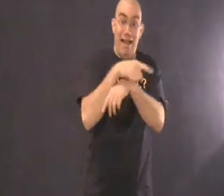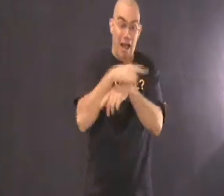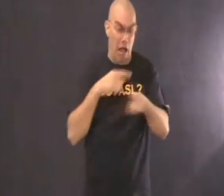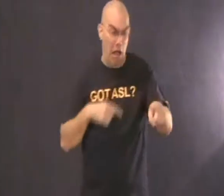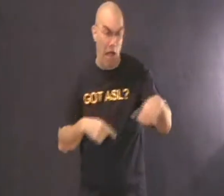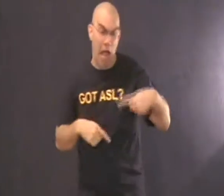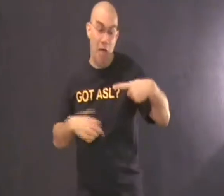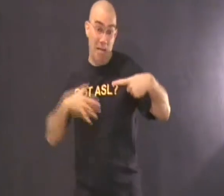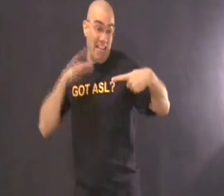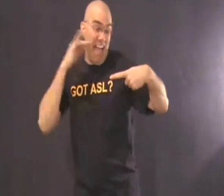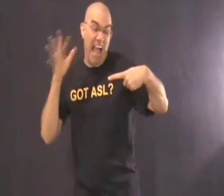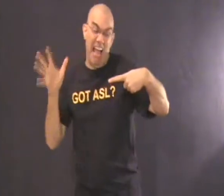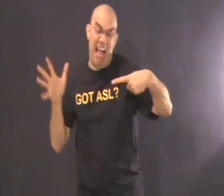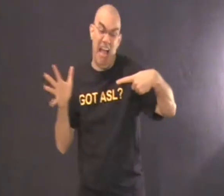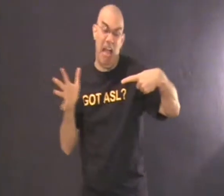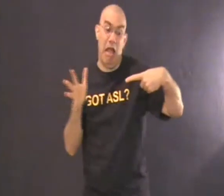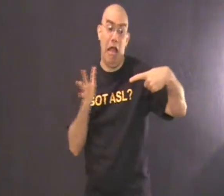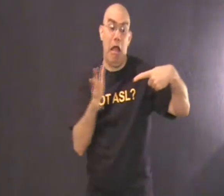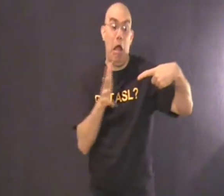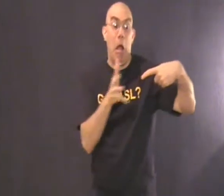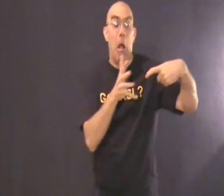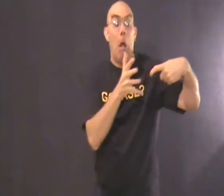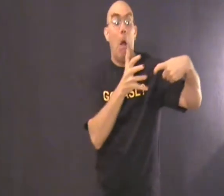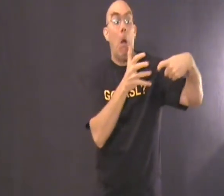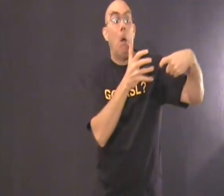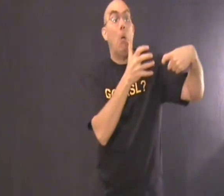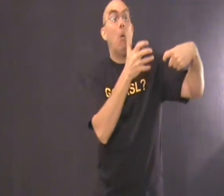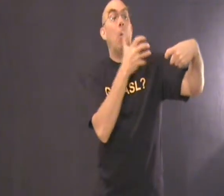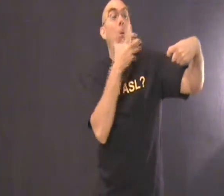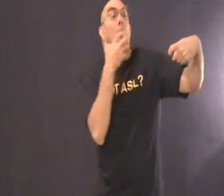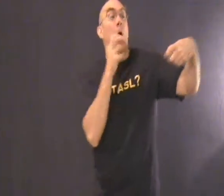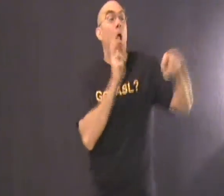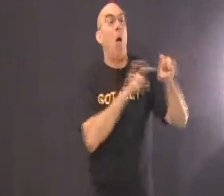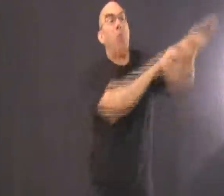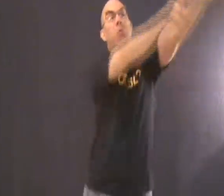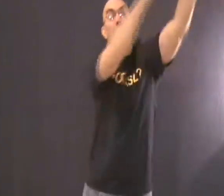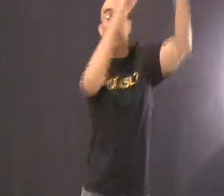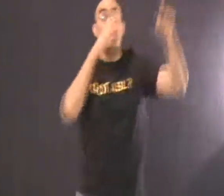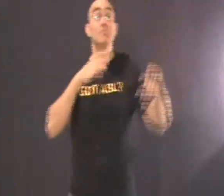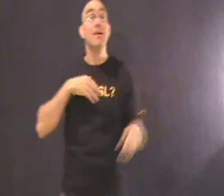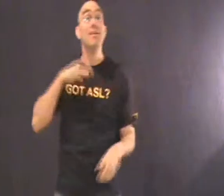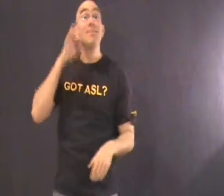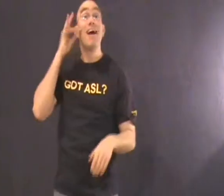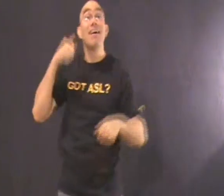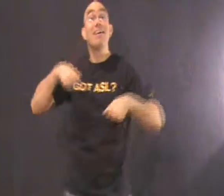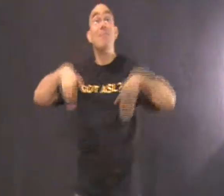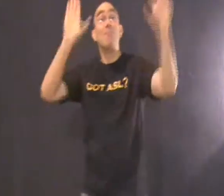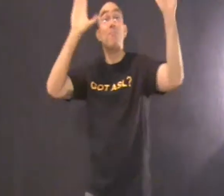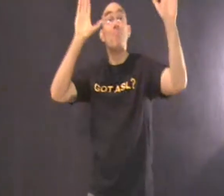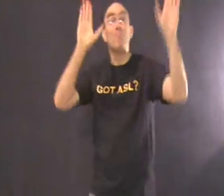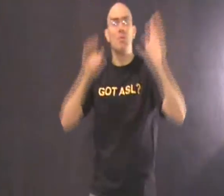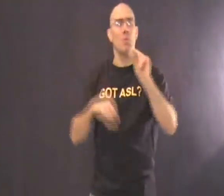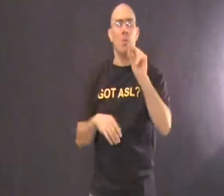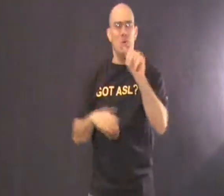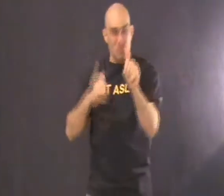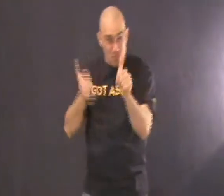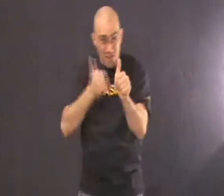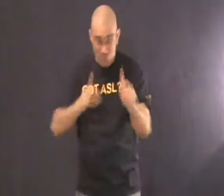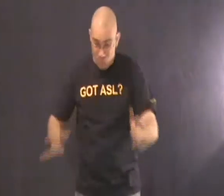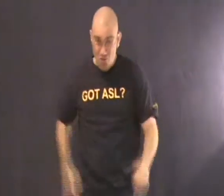pursuit. That poor dog's tail was out there, and it barely missed my cat's claw. But there was